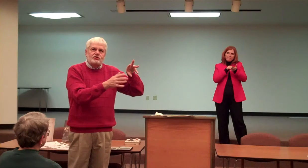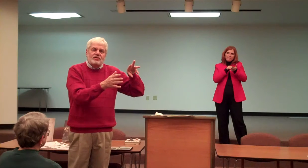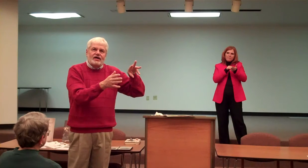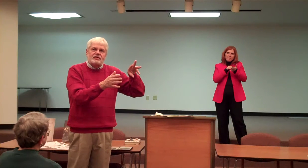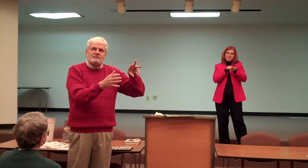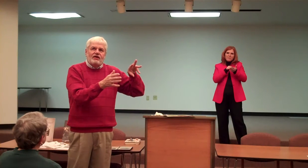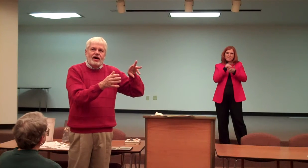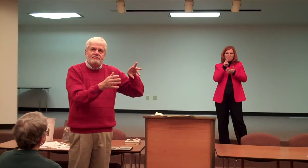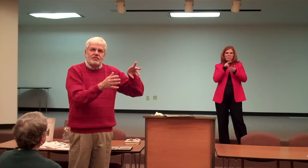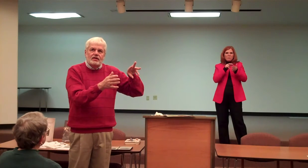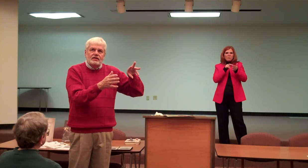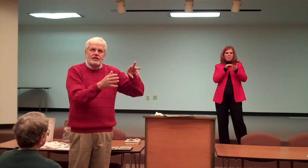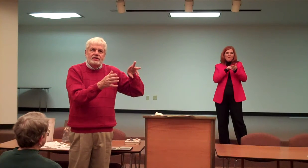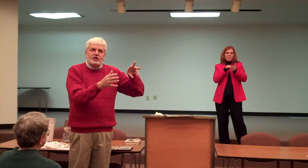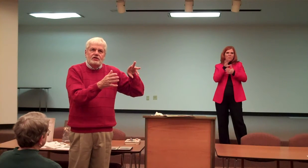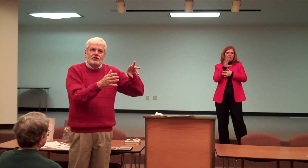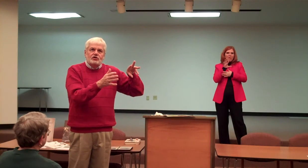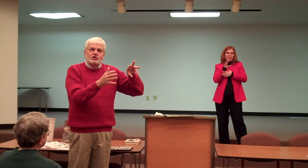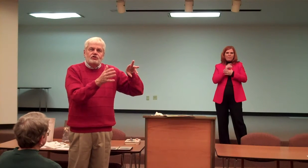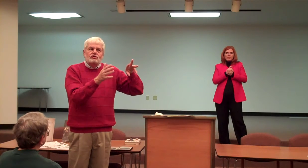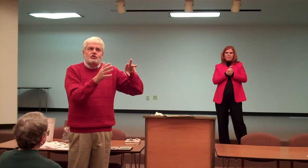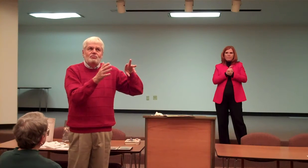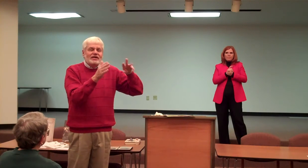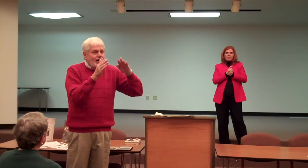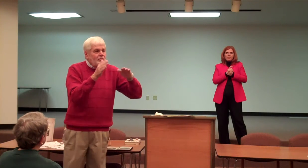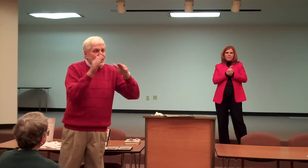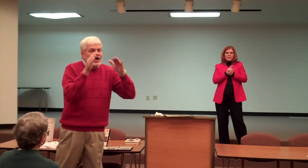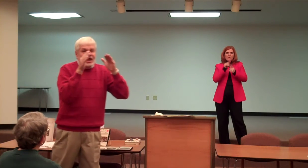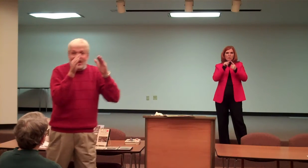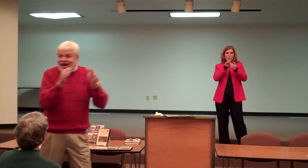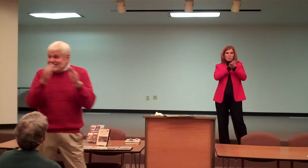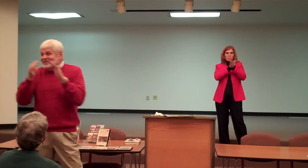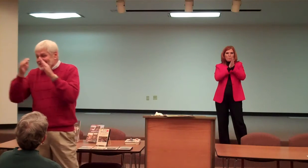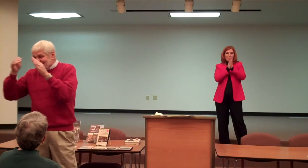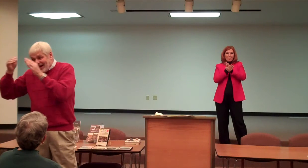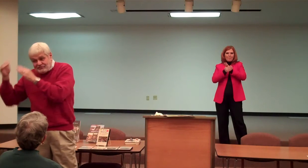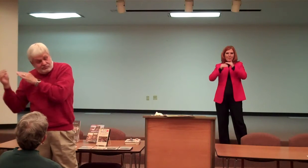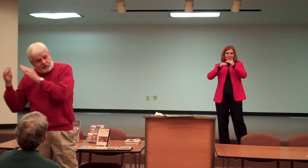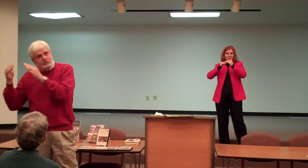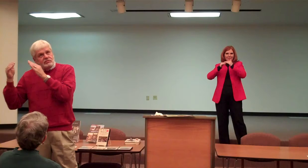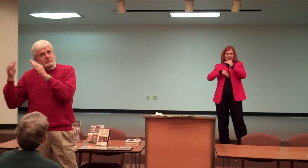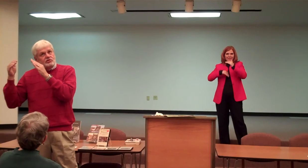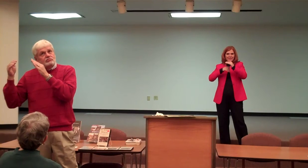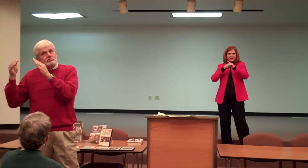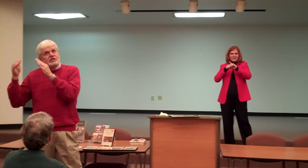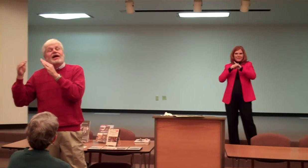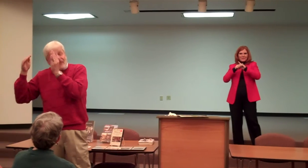mid-decade, about 2005, to become less